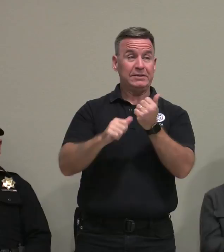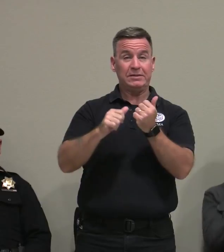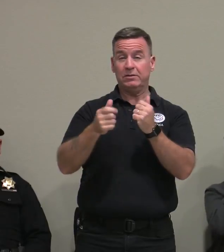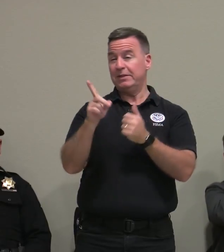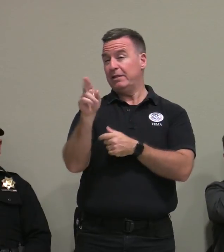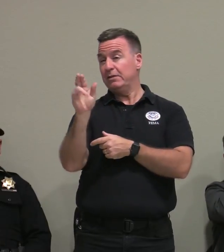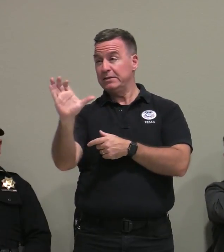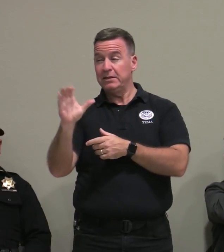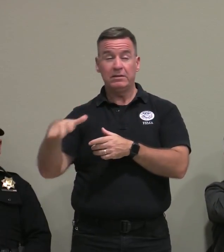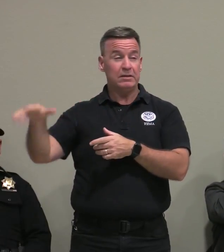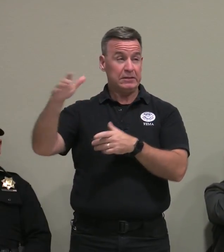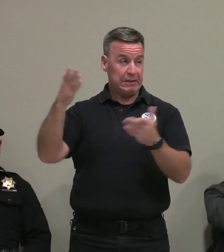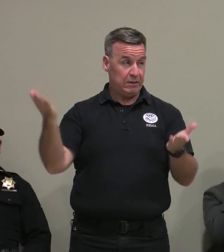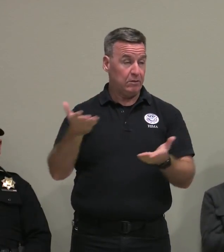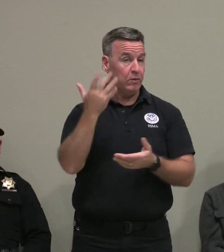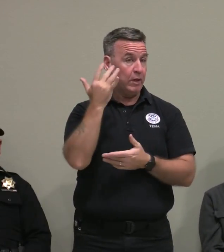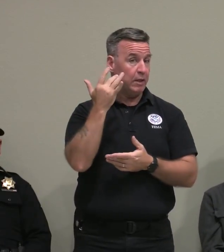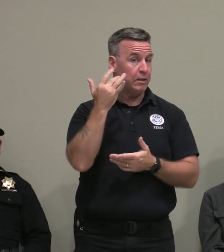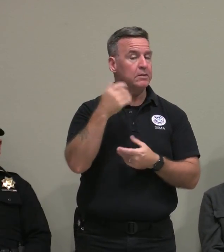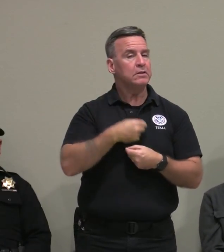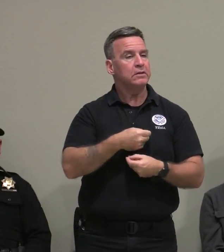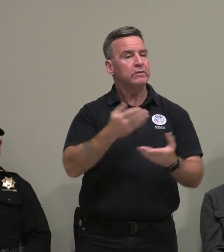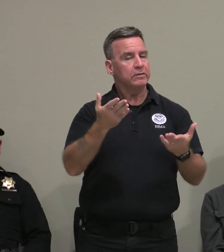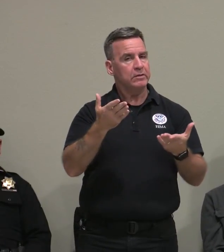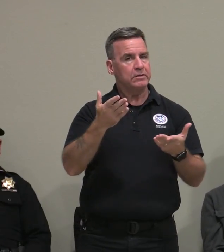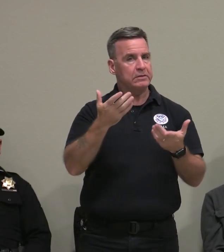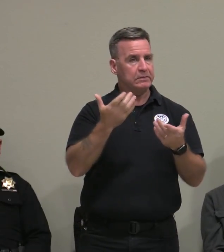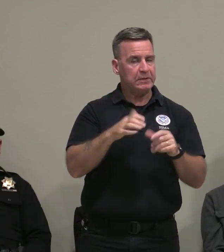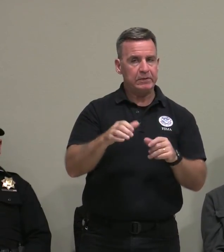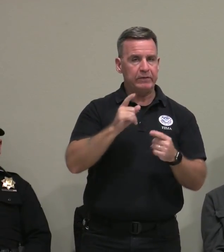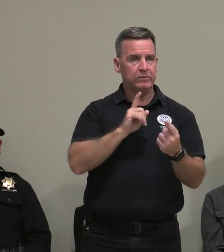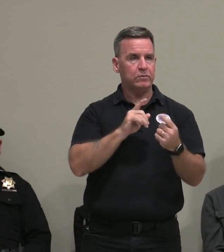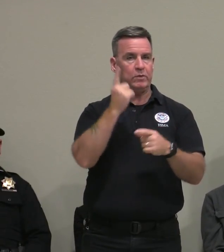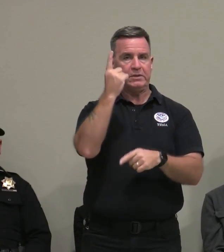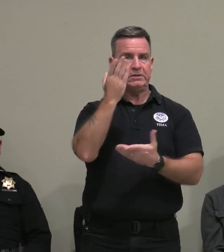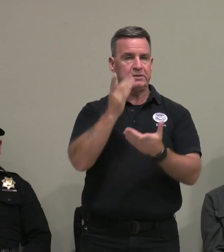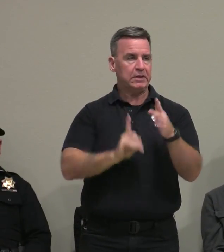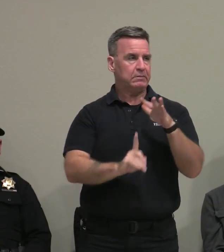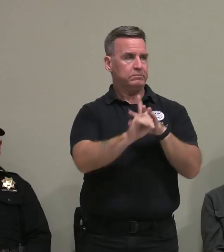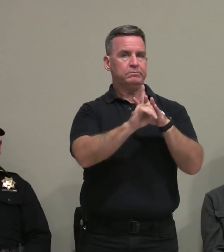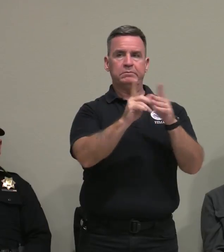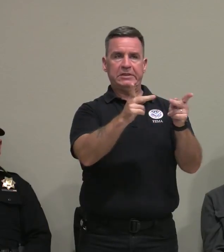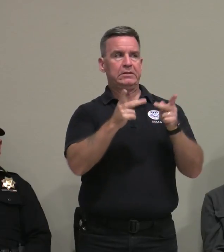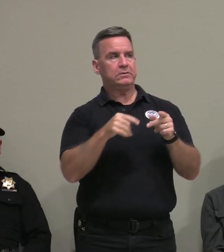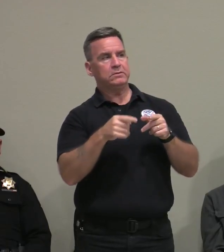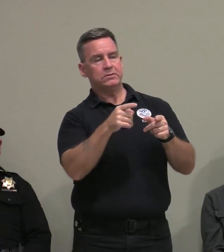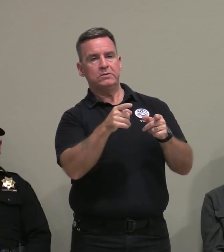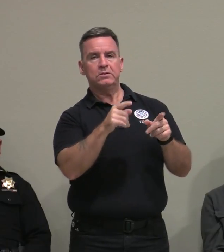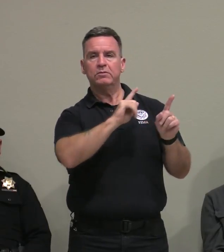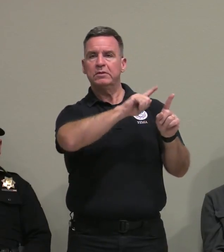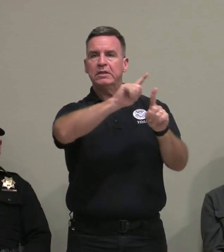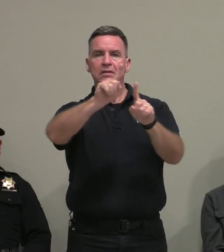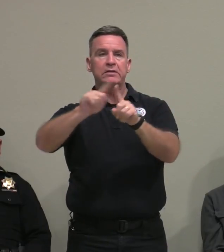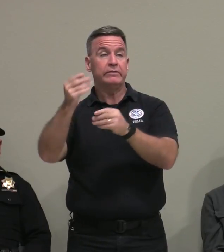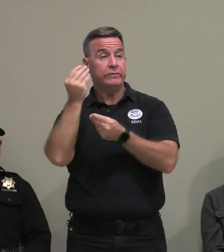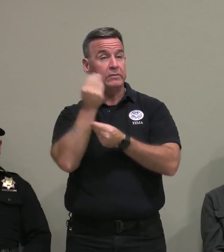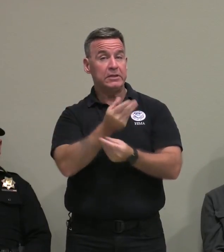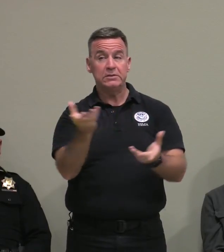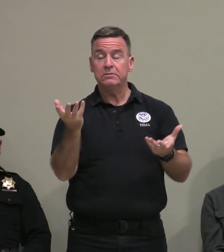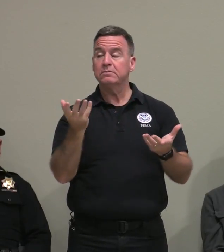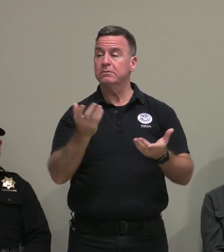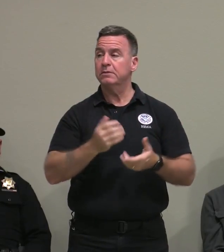disaster recovery center is here, is to give you an opportunity to have a one-stop place to go get information,